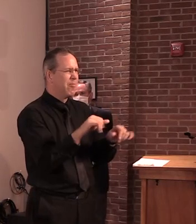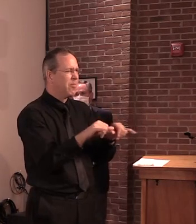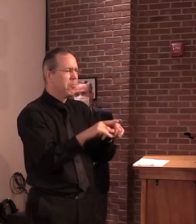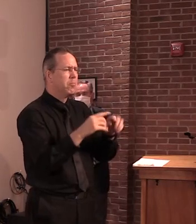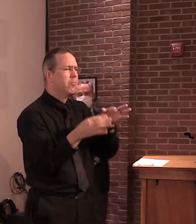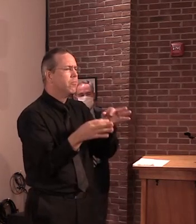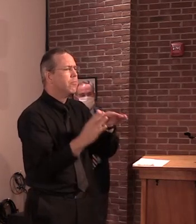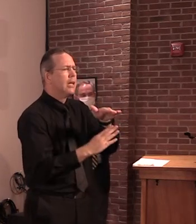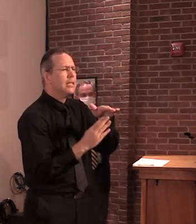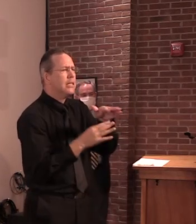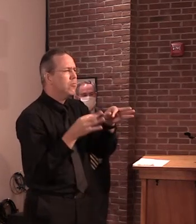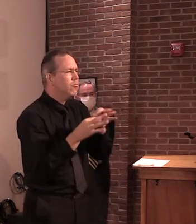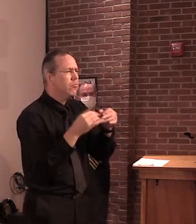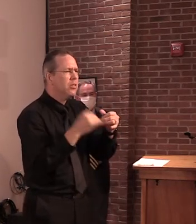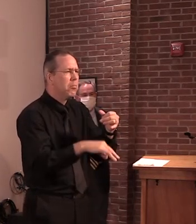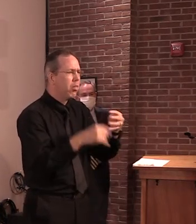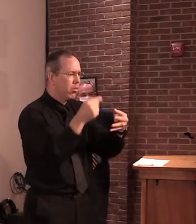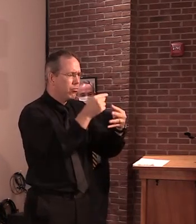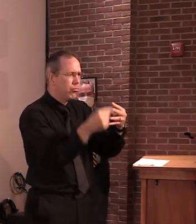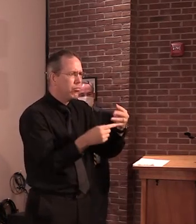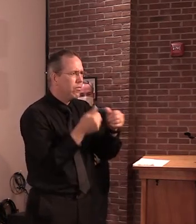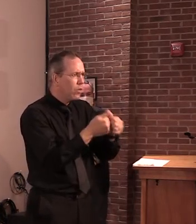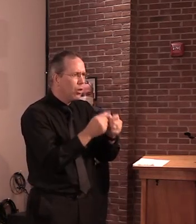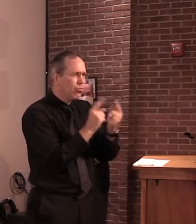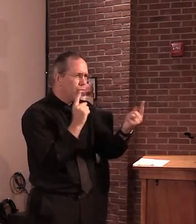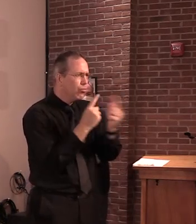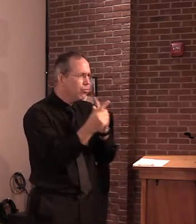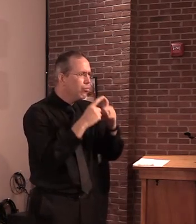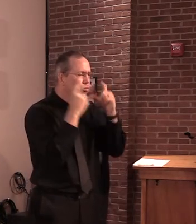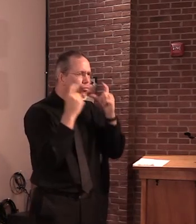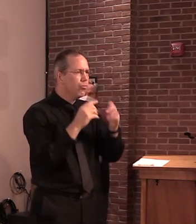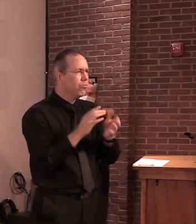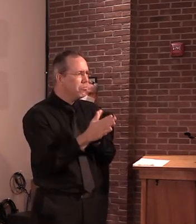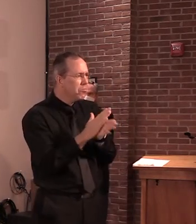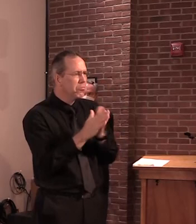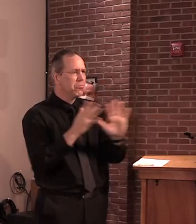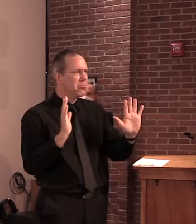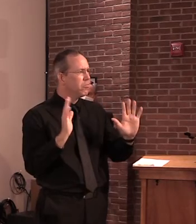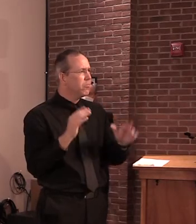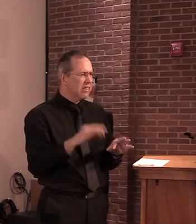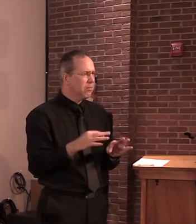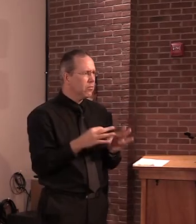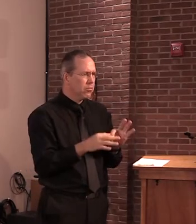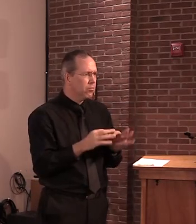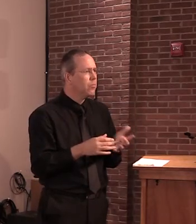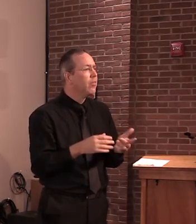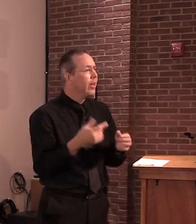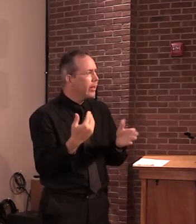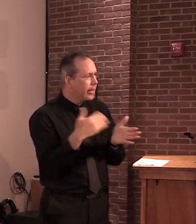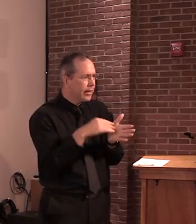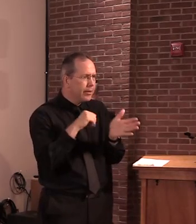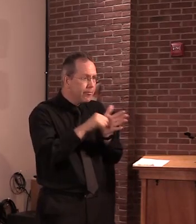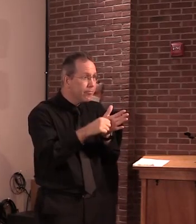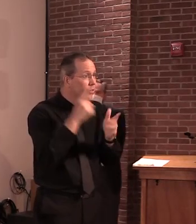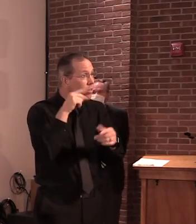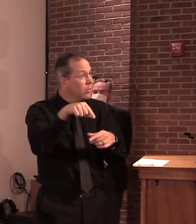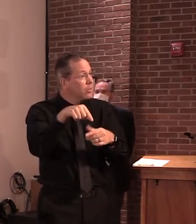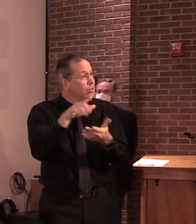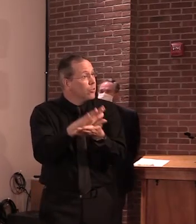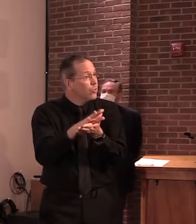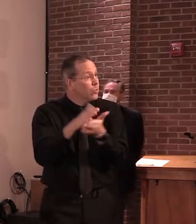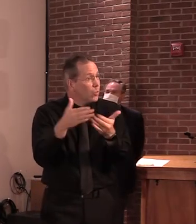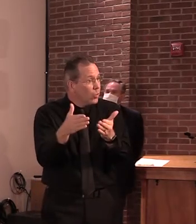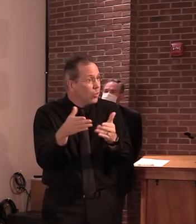morning regarding the fact that the school is really a microcosm of the community. And we have to